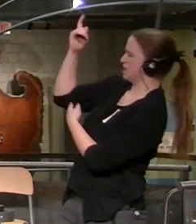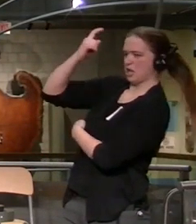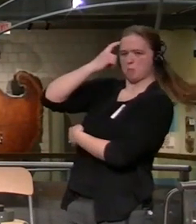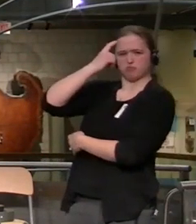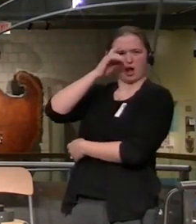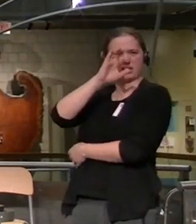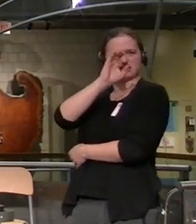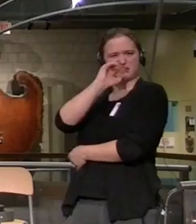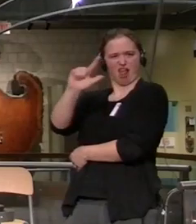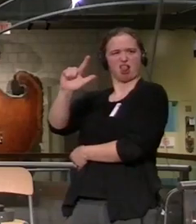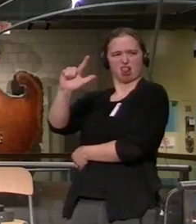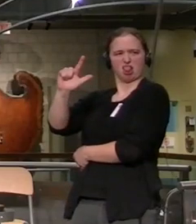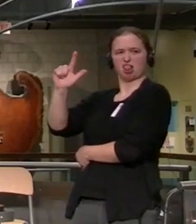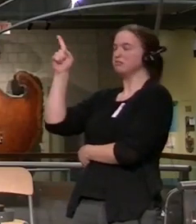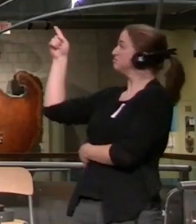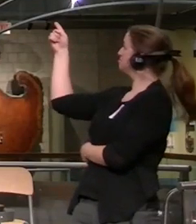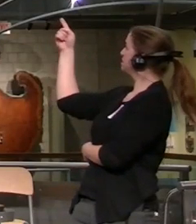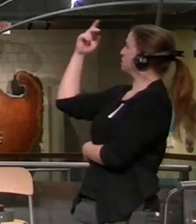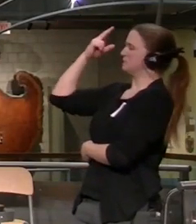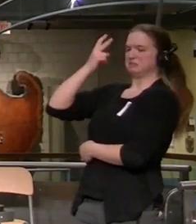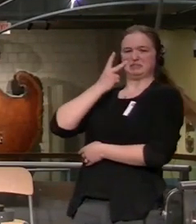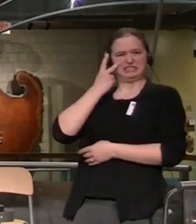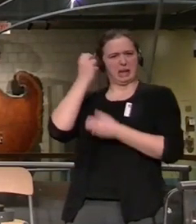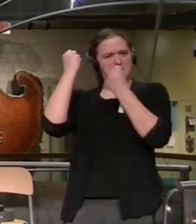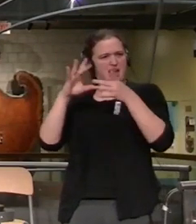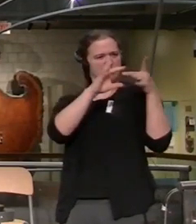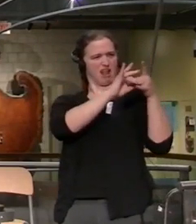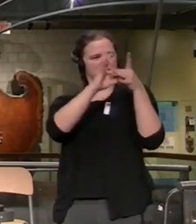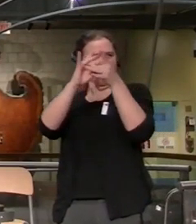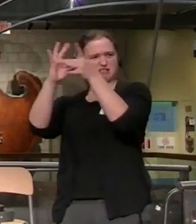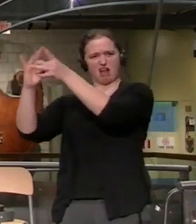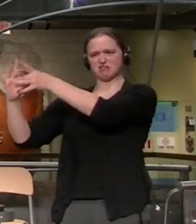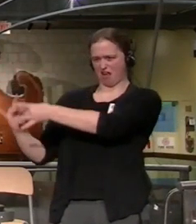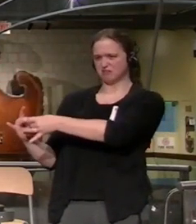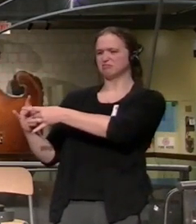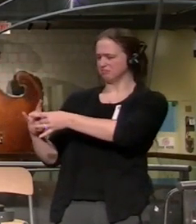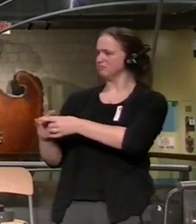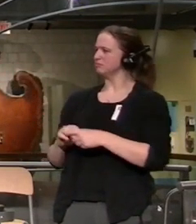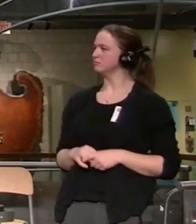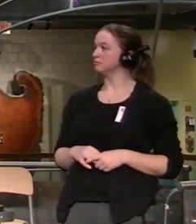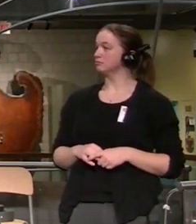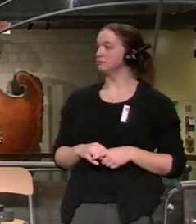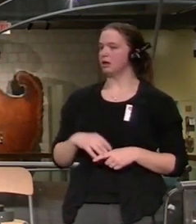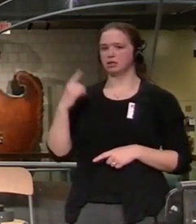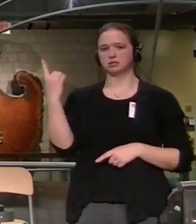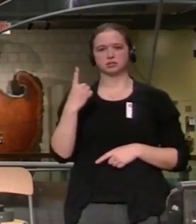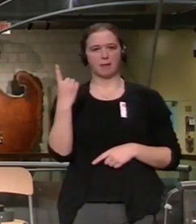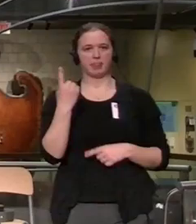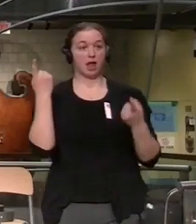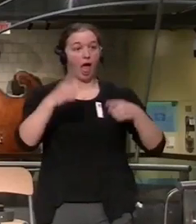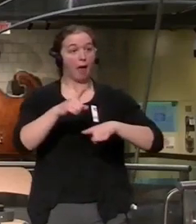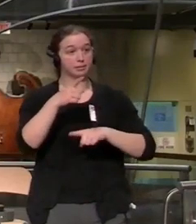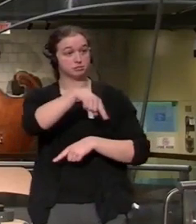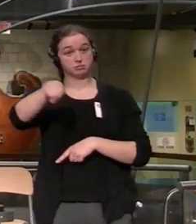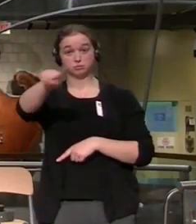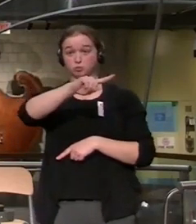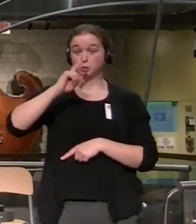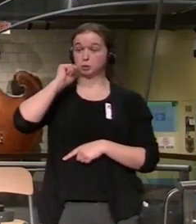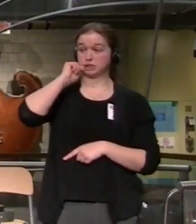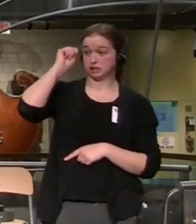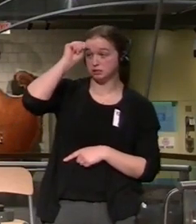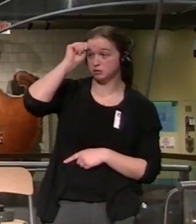connections from brain cell to brain cell. One of the most dramatic things that happens when you're a teenager is that your neurons become